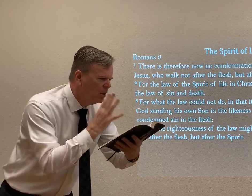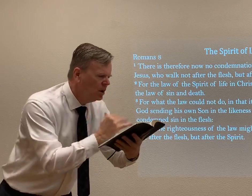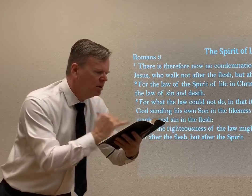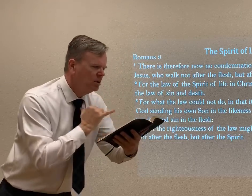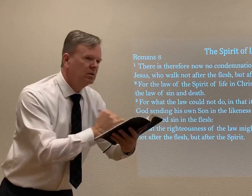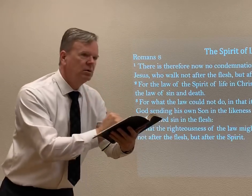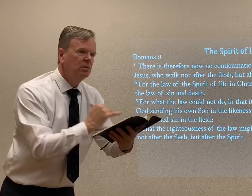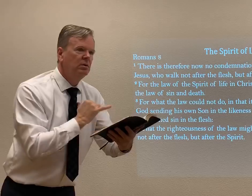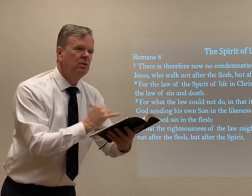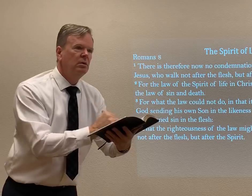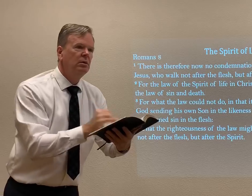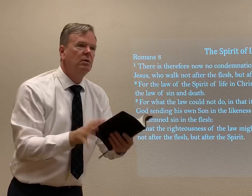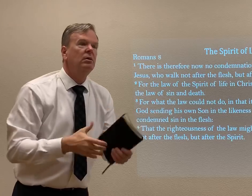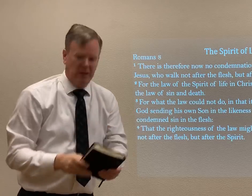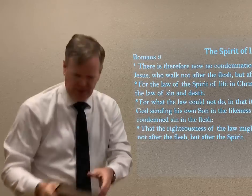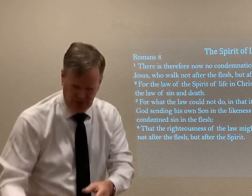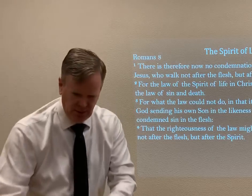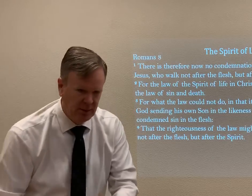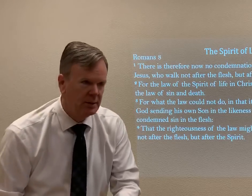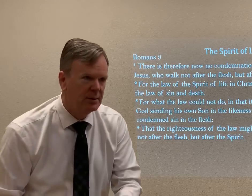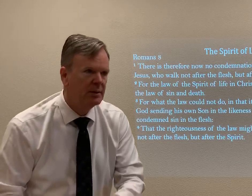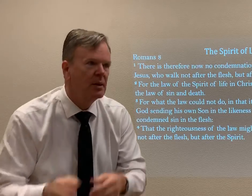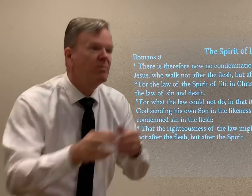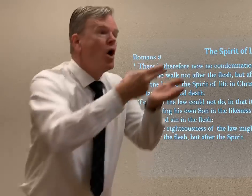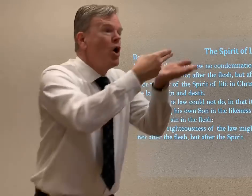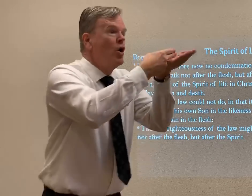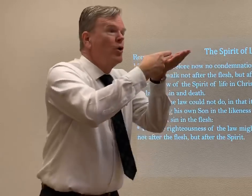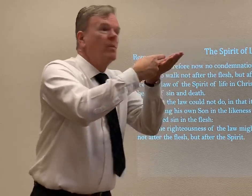He's compassionate. Yes.